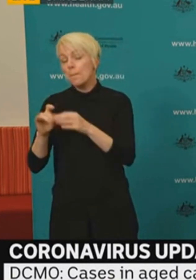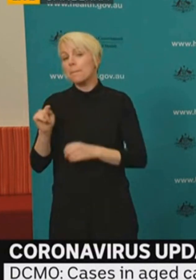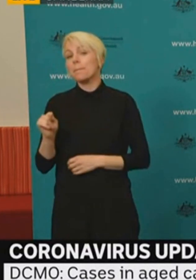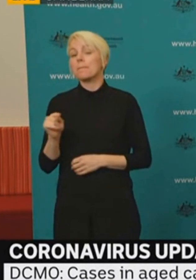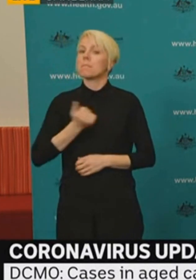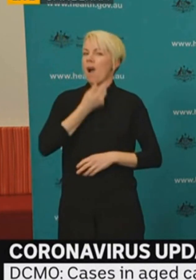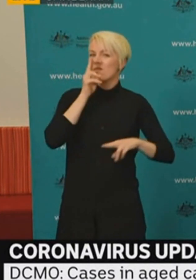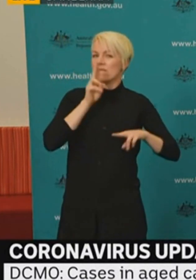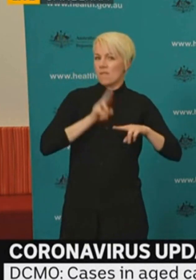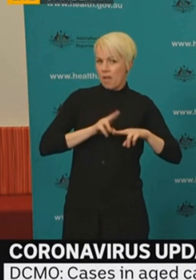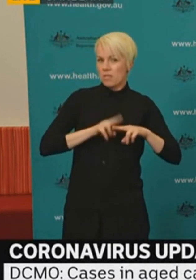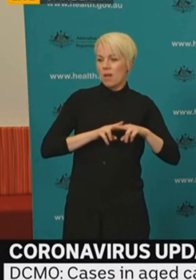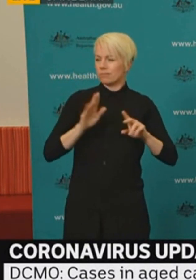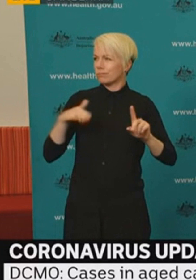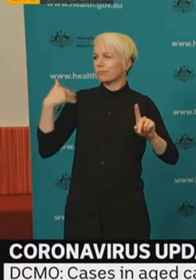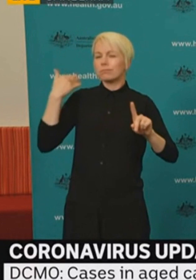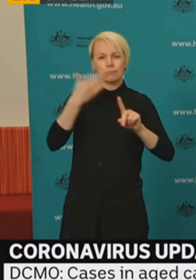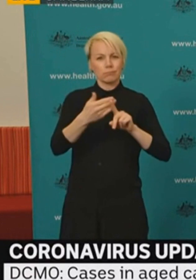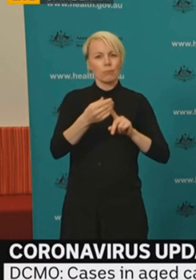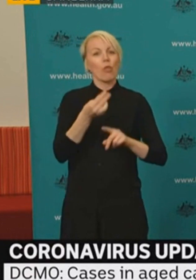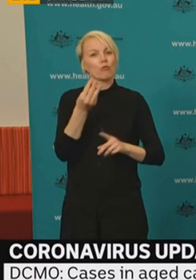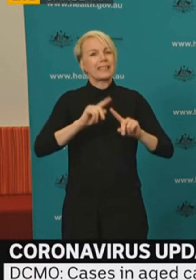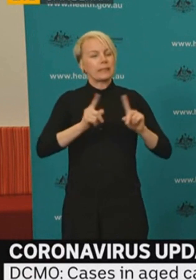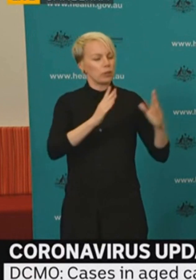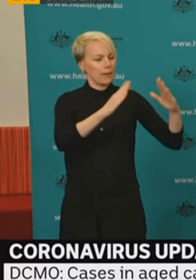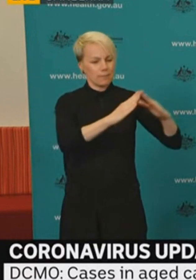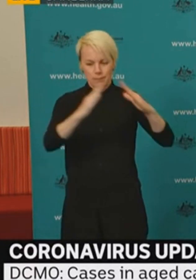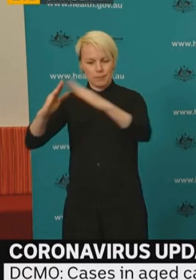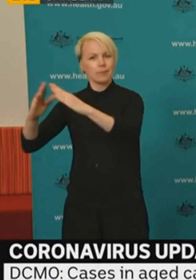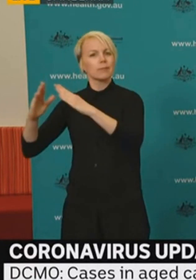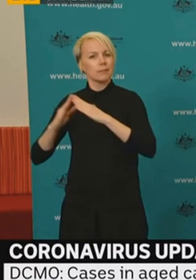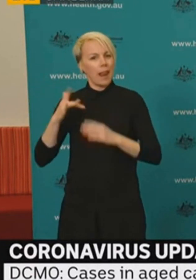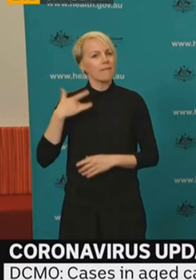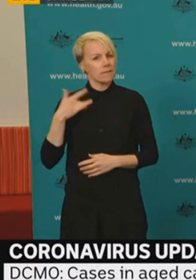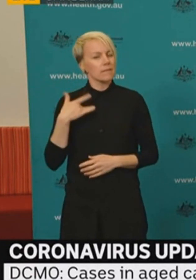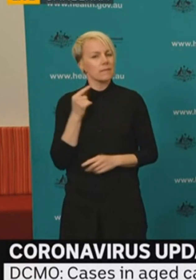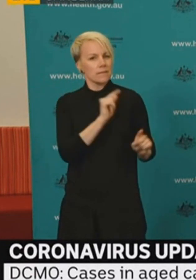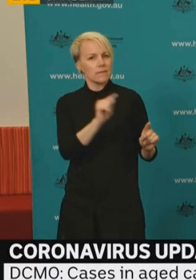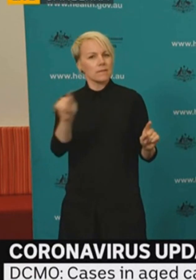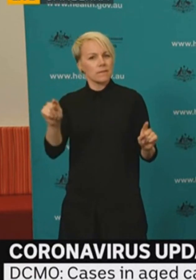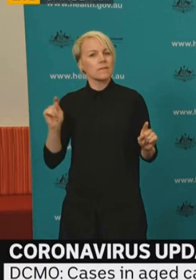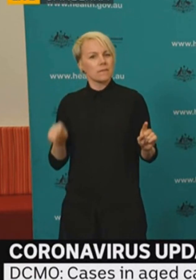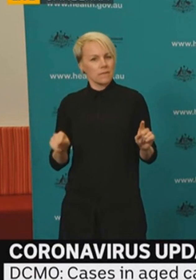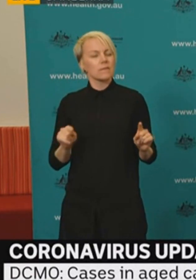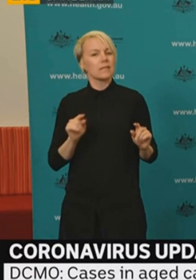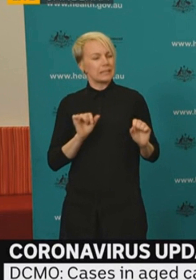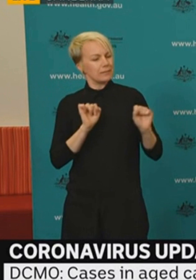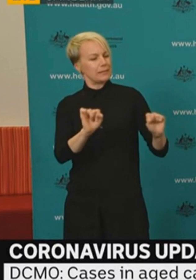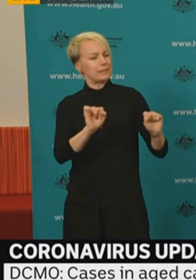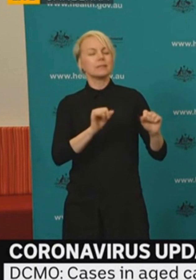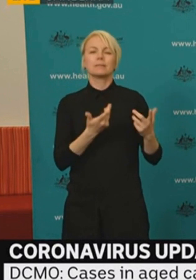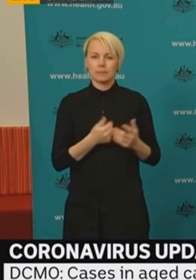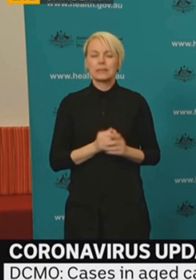in 3 aged care institutions, they're all very different. And if I reflect back on where Dad was, I